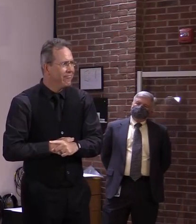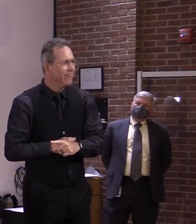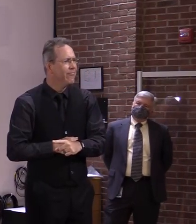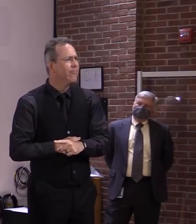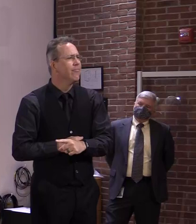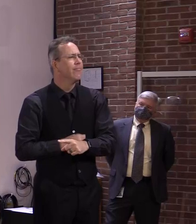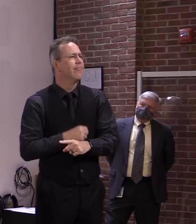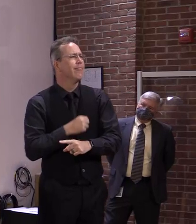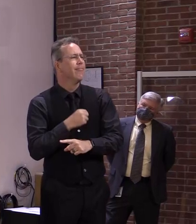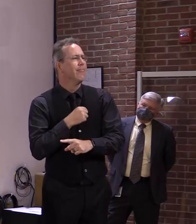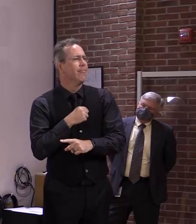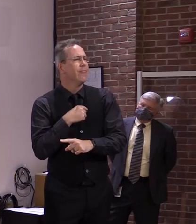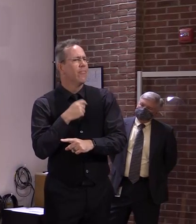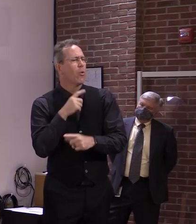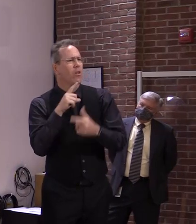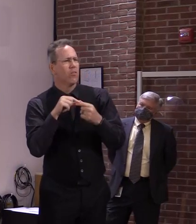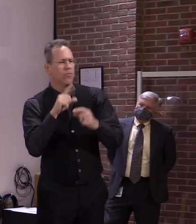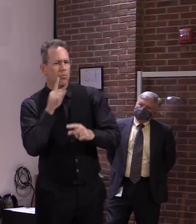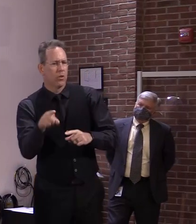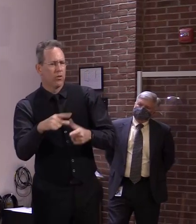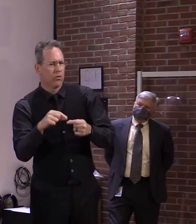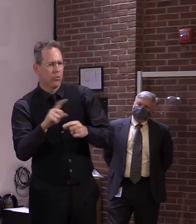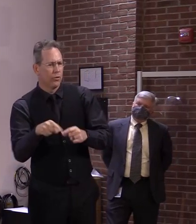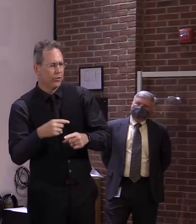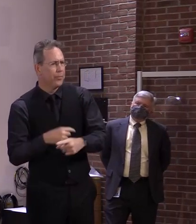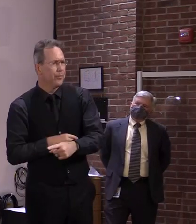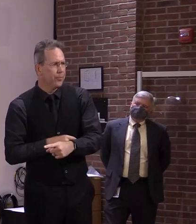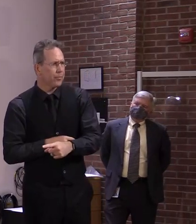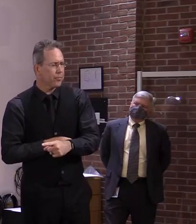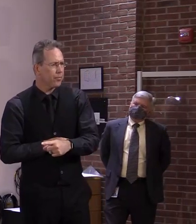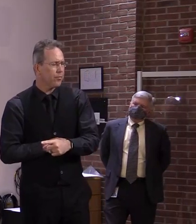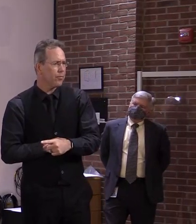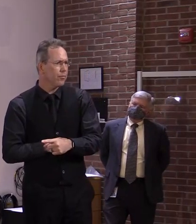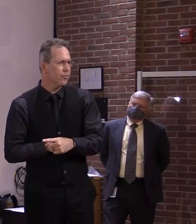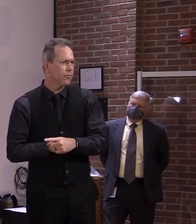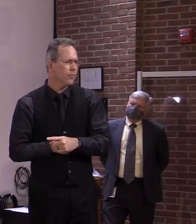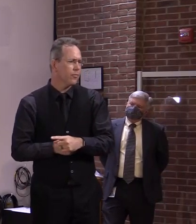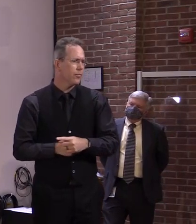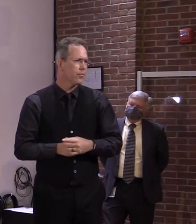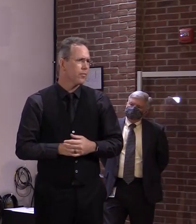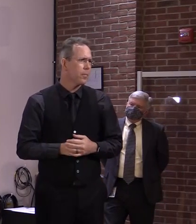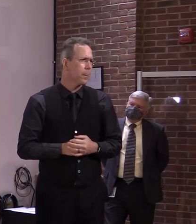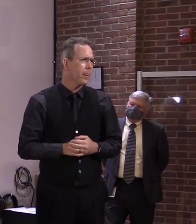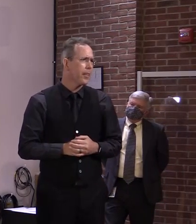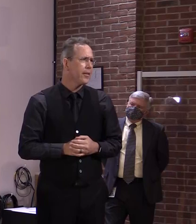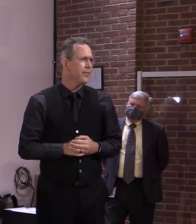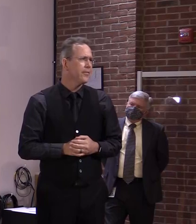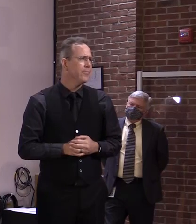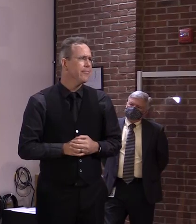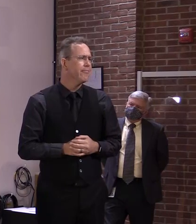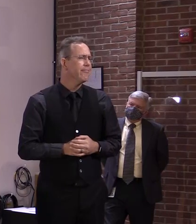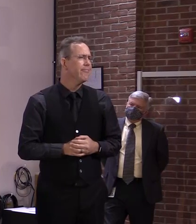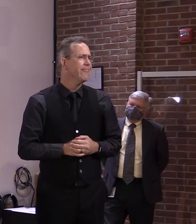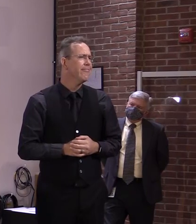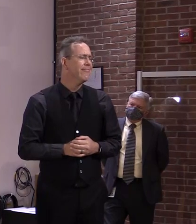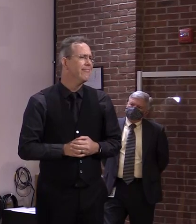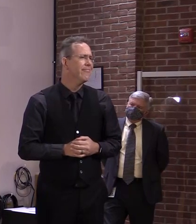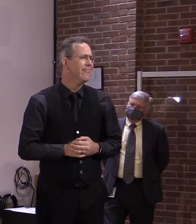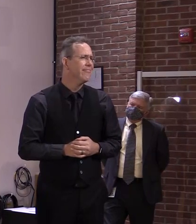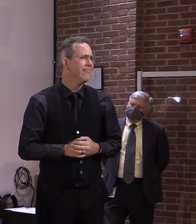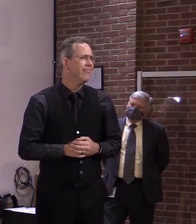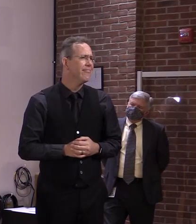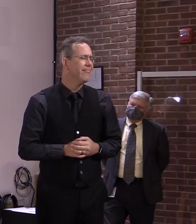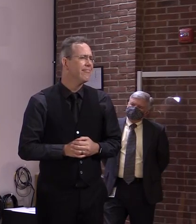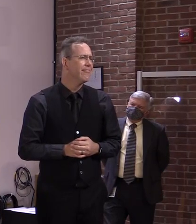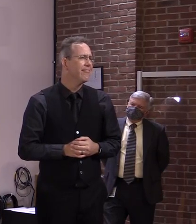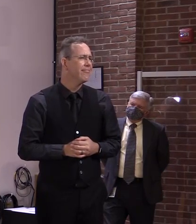about, it may not be an uptake or an increase in number of cases immediately, but part